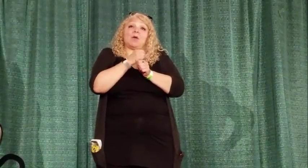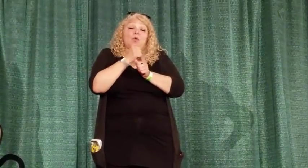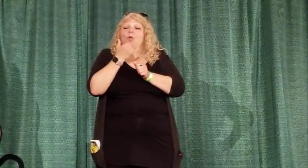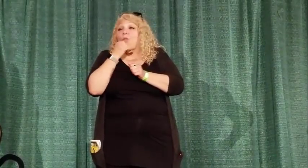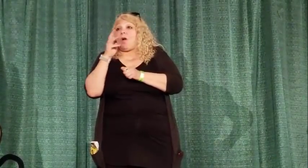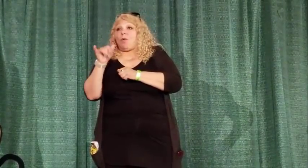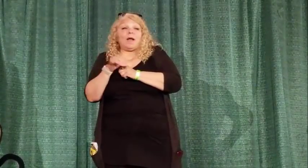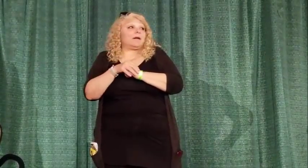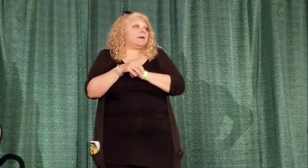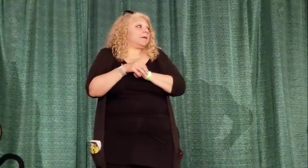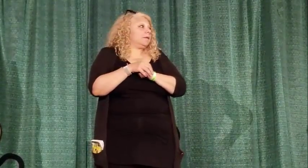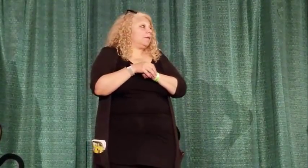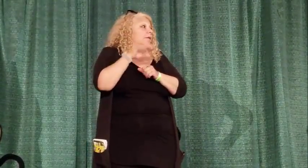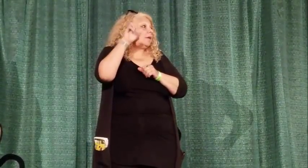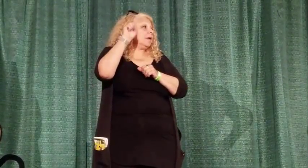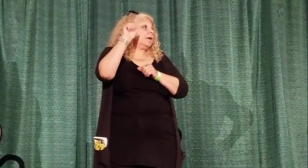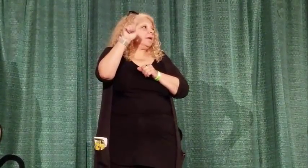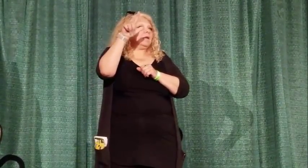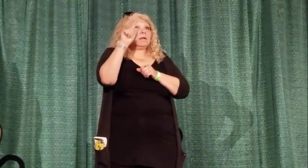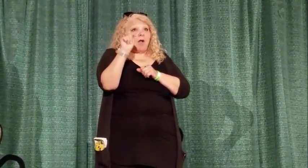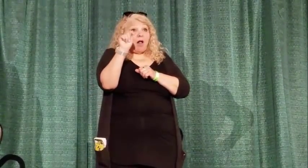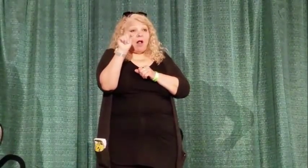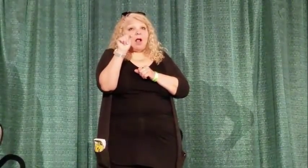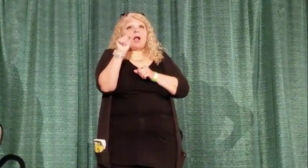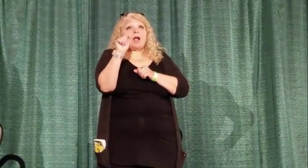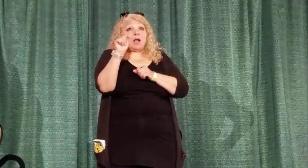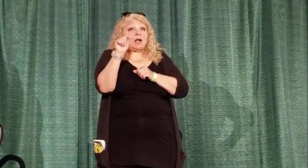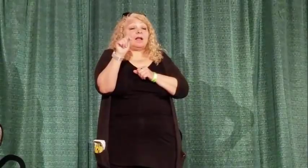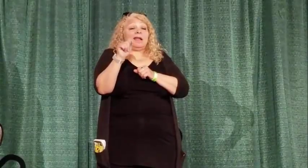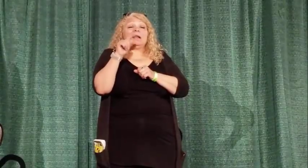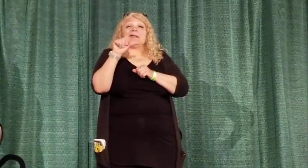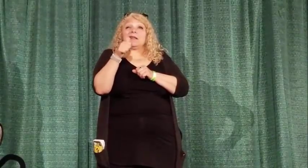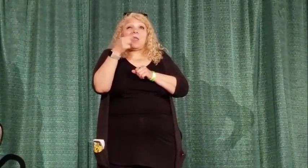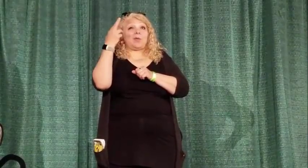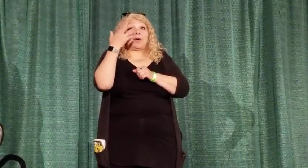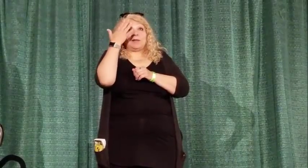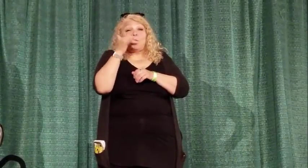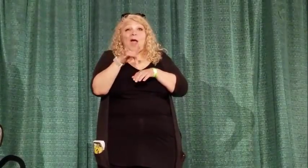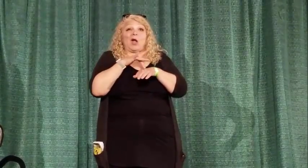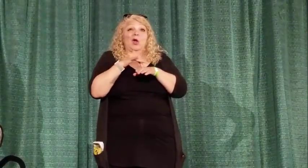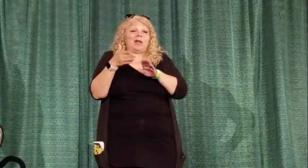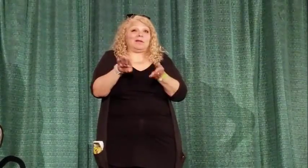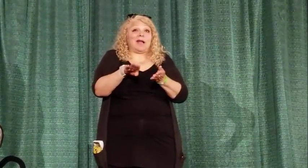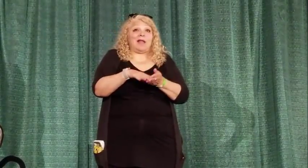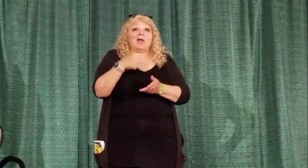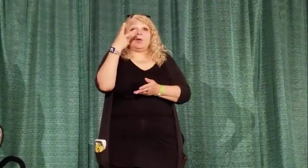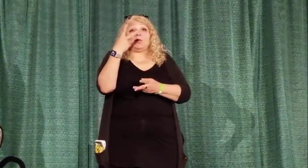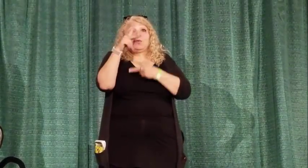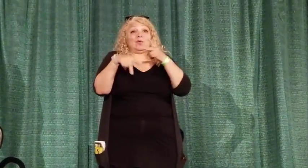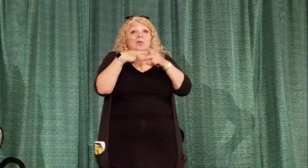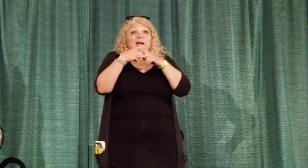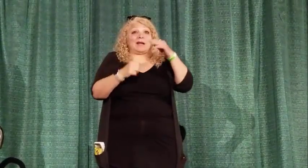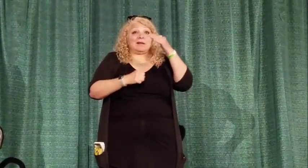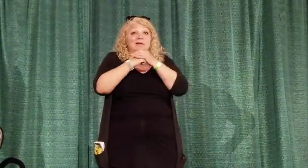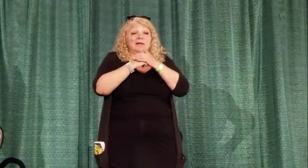All right, salt, another major issue for early death. Because there are two types of strokes. There's embolic